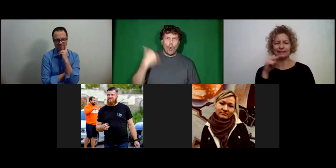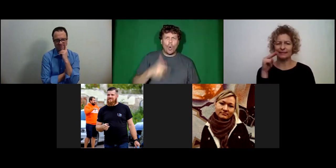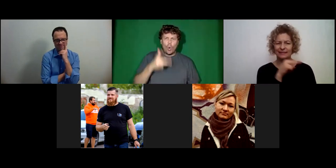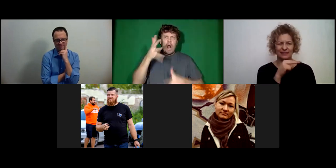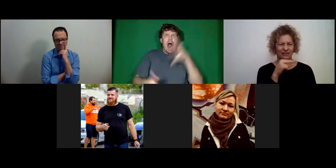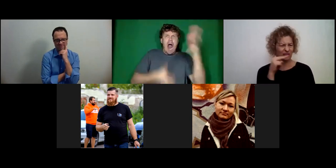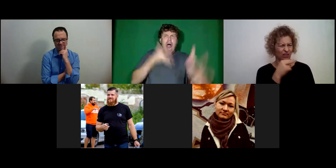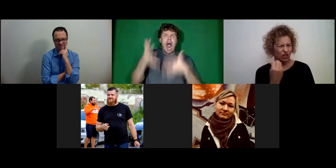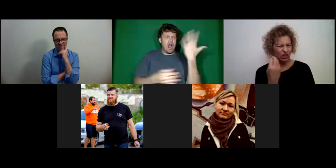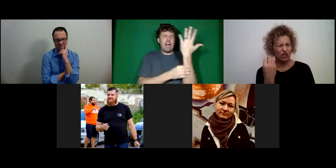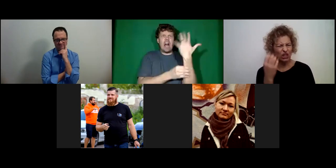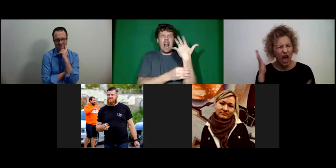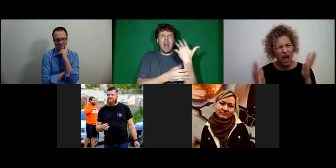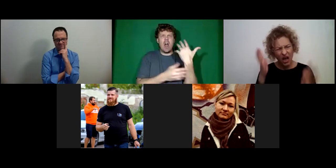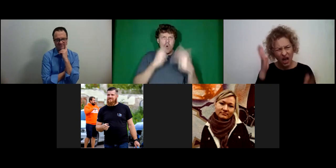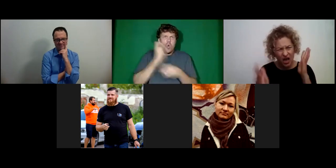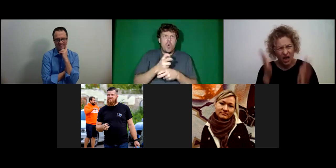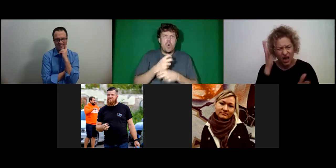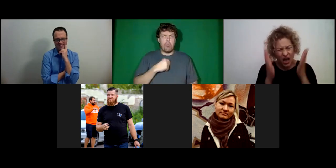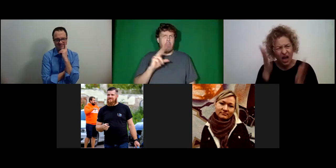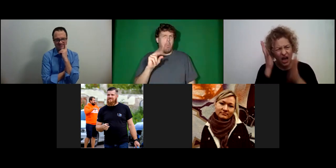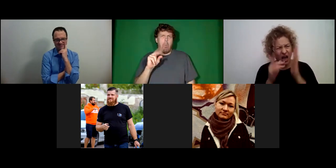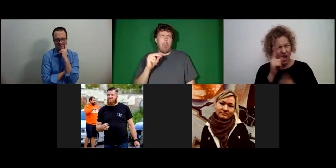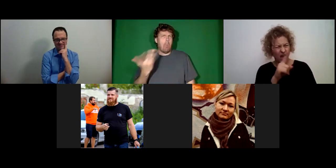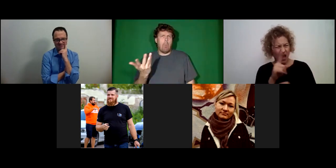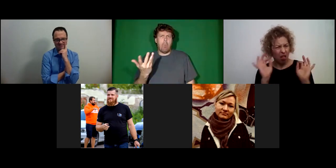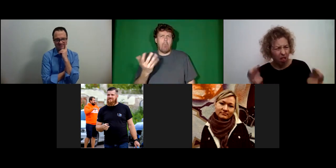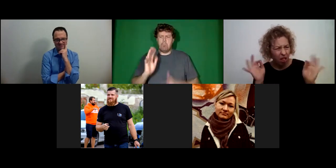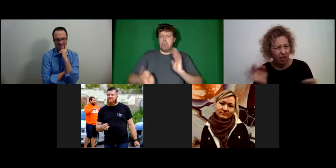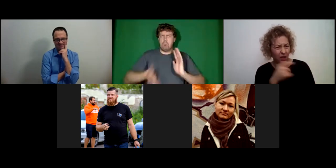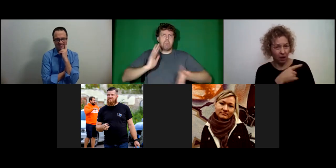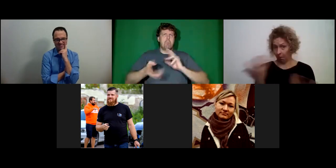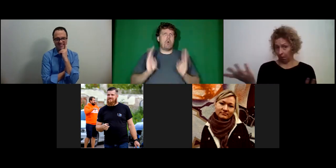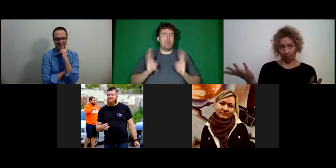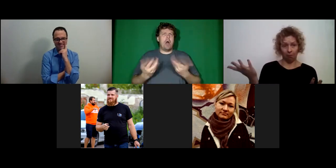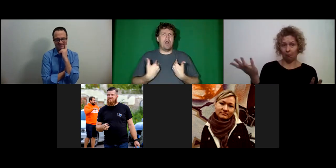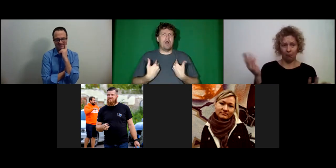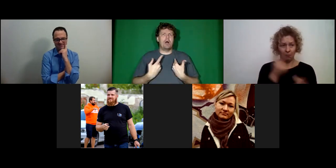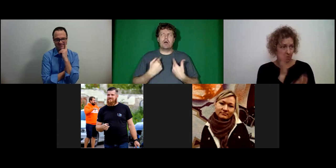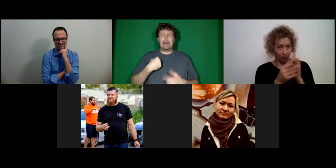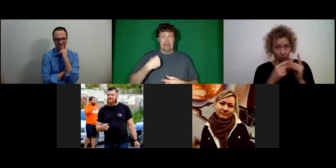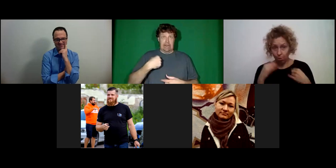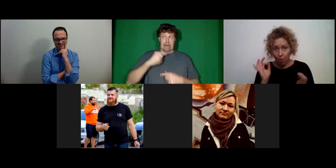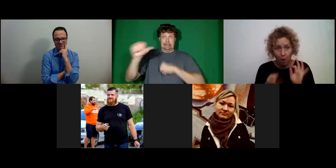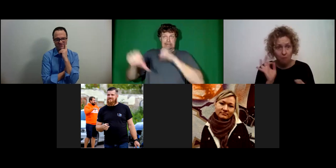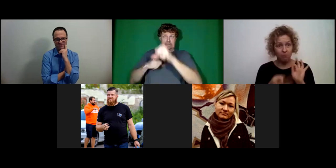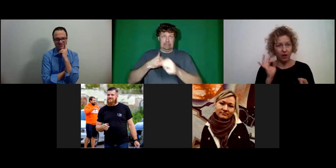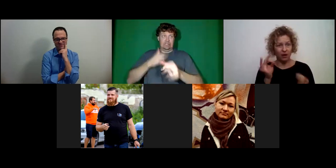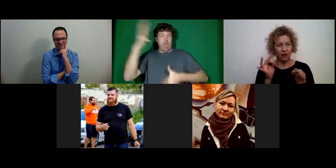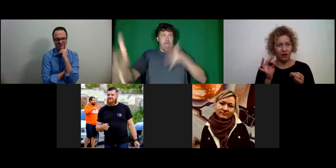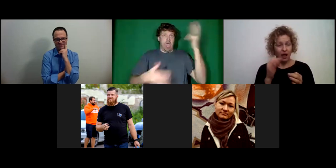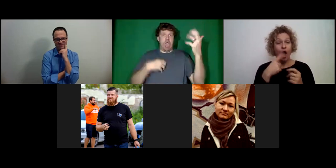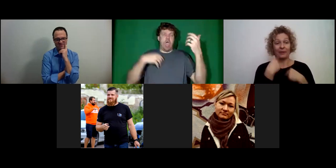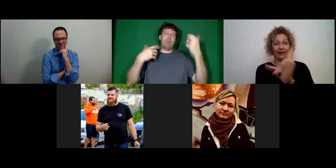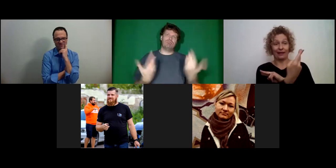And many hearing people would look at me and say, my goodness, you're like talking so long. And does it hurt? Is it